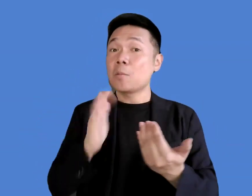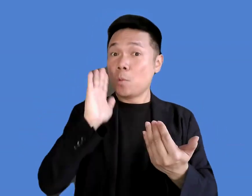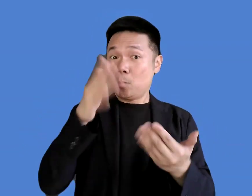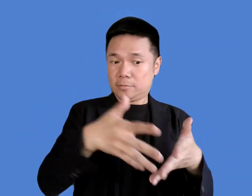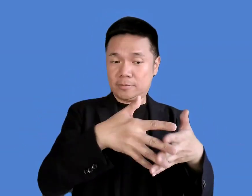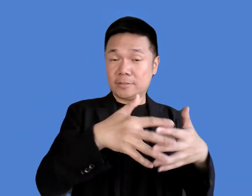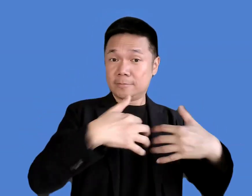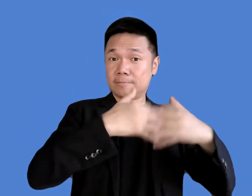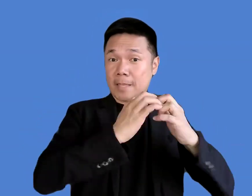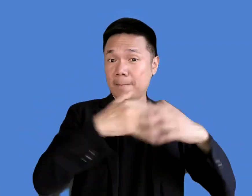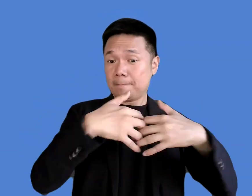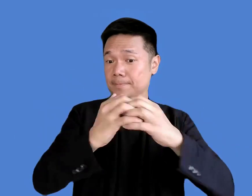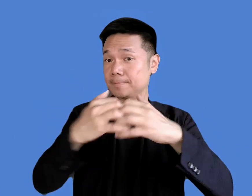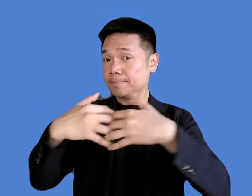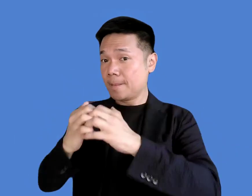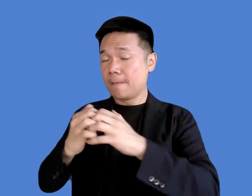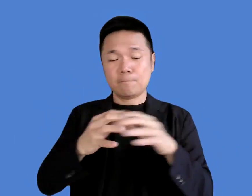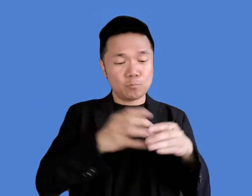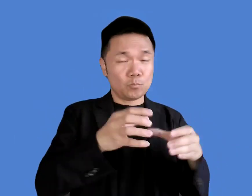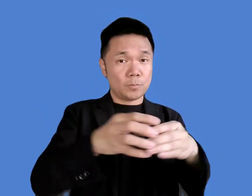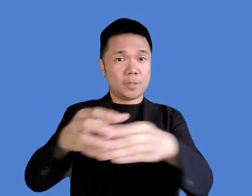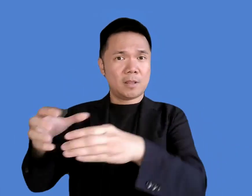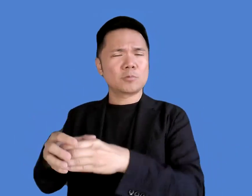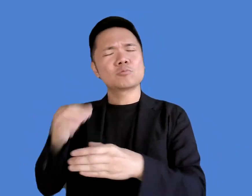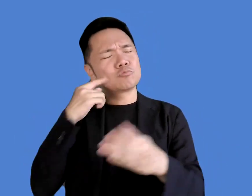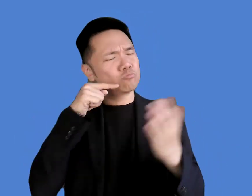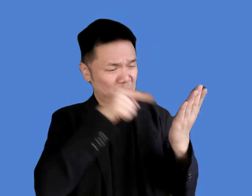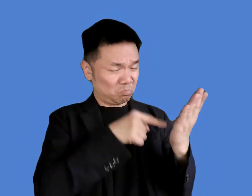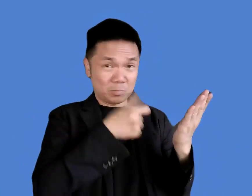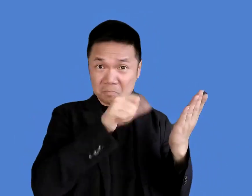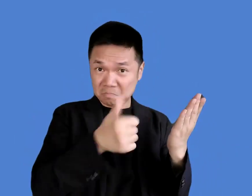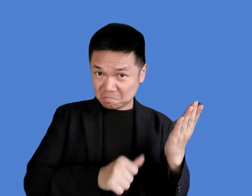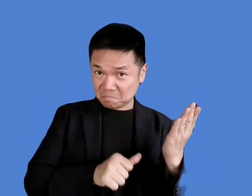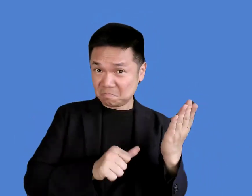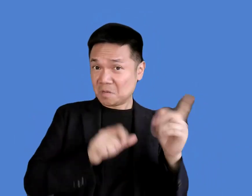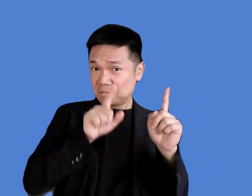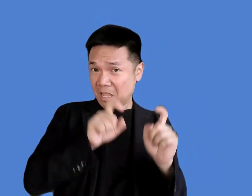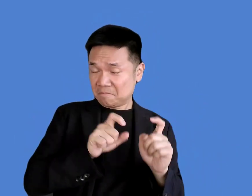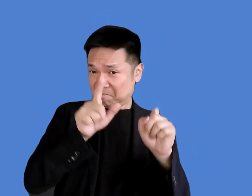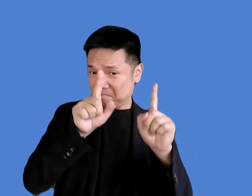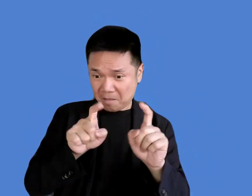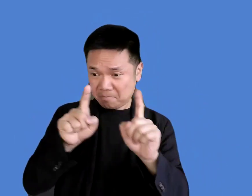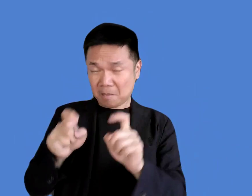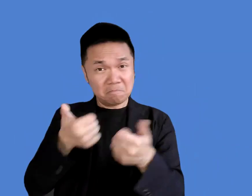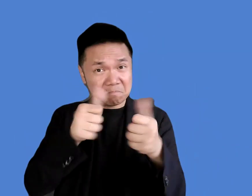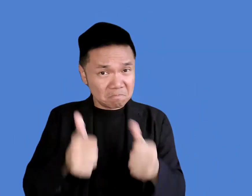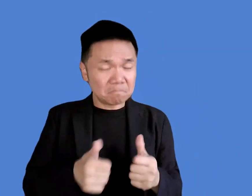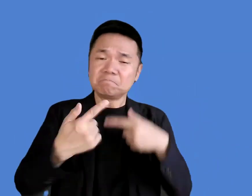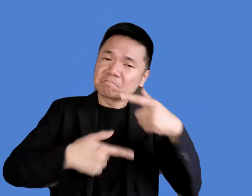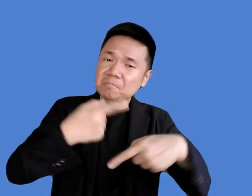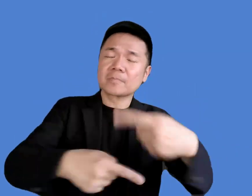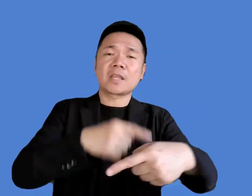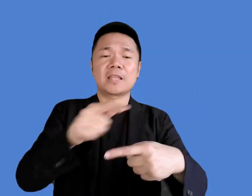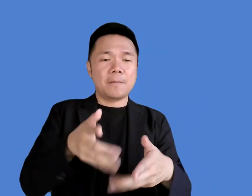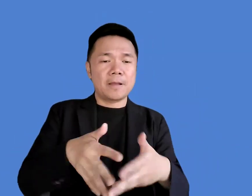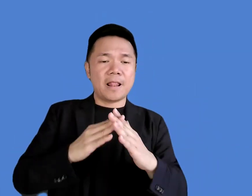corporates and innovators to actually test some of these solutions. And the modality for that will be innovation labs. This